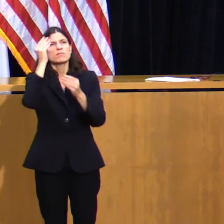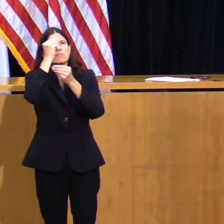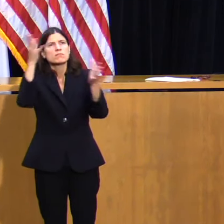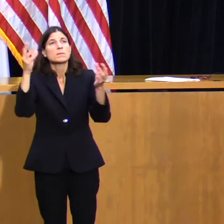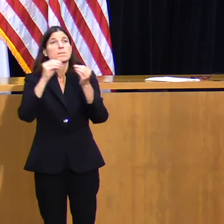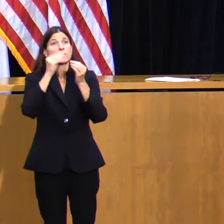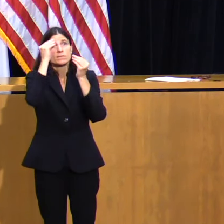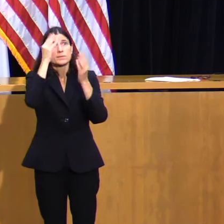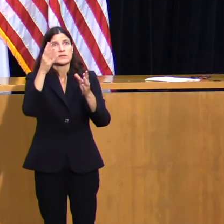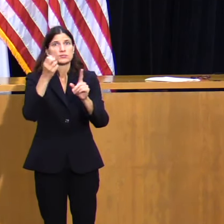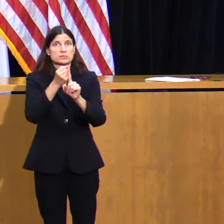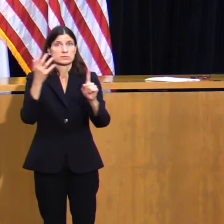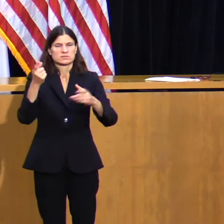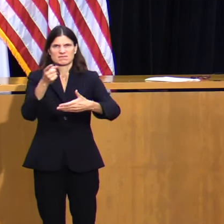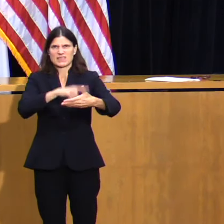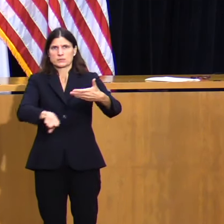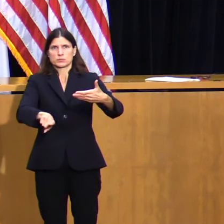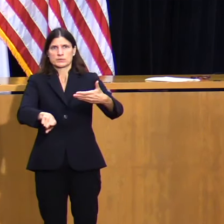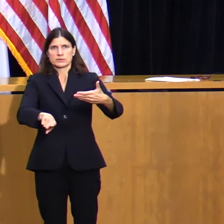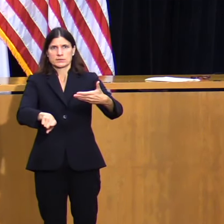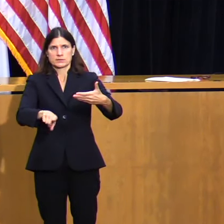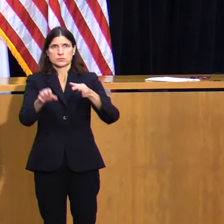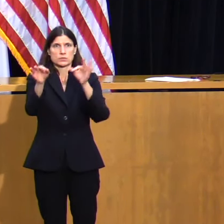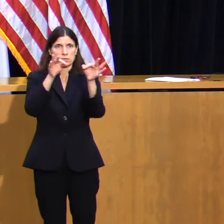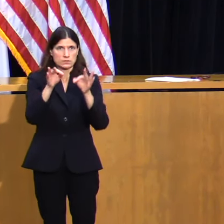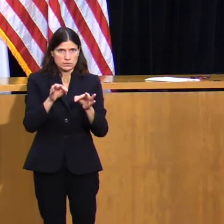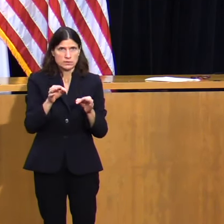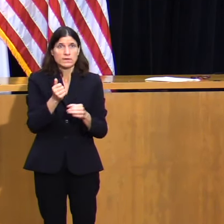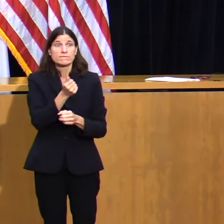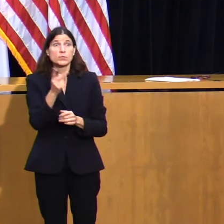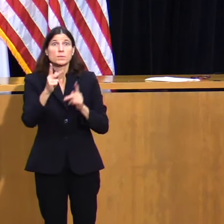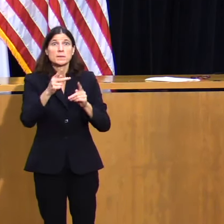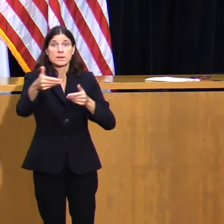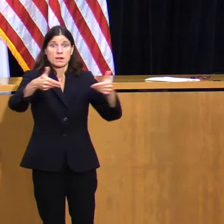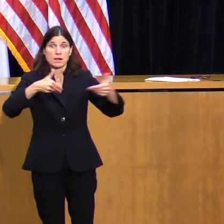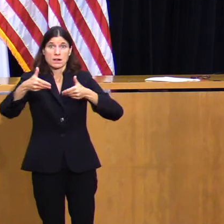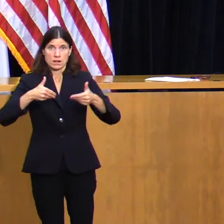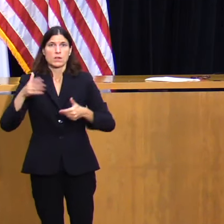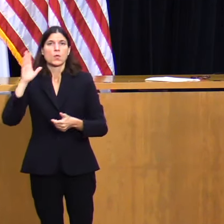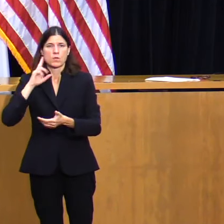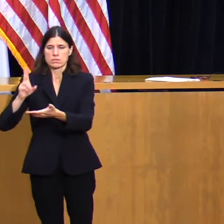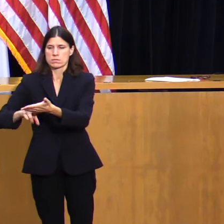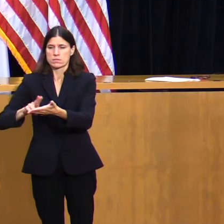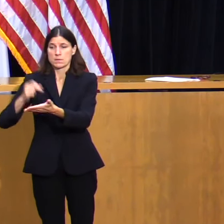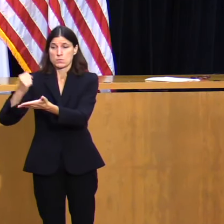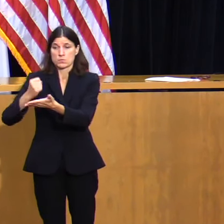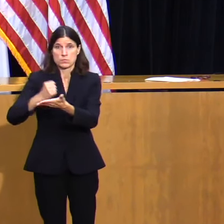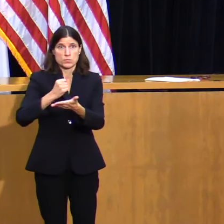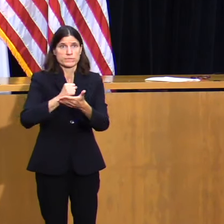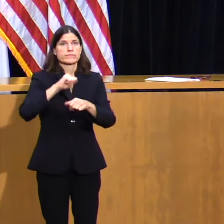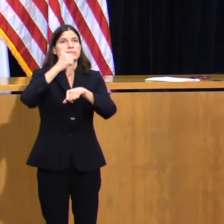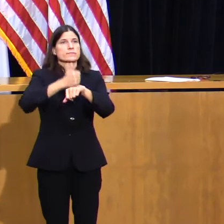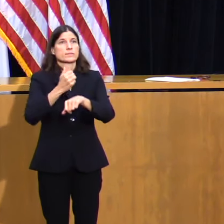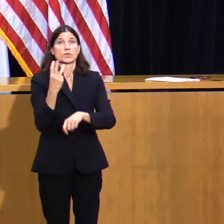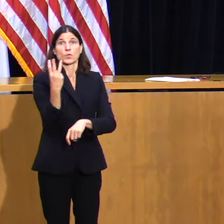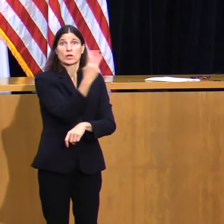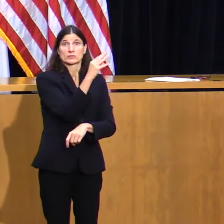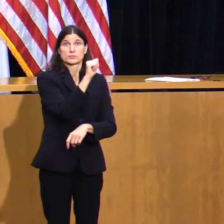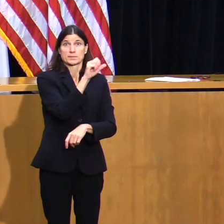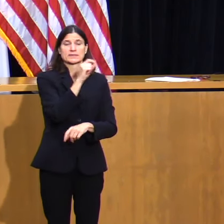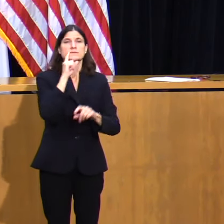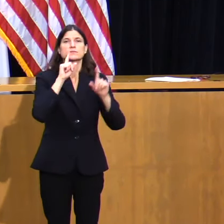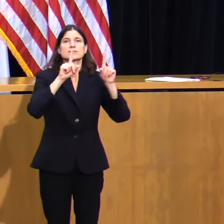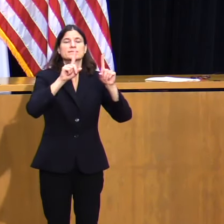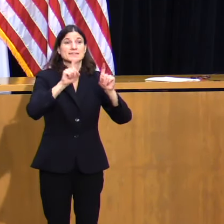Western Mass. So we expect to be able, we should be able to announce something next week. Obviously, it's an open procurement. But the reason we did this